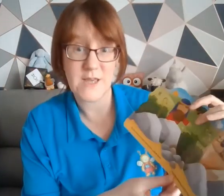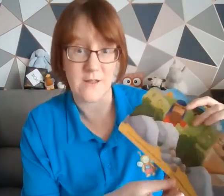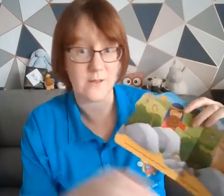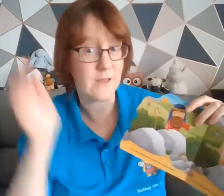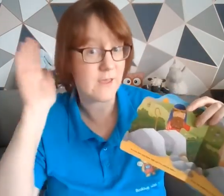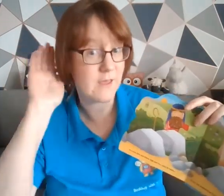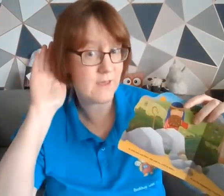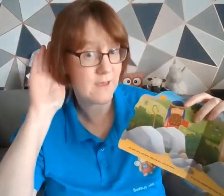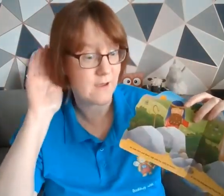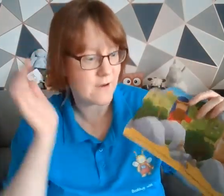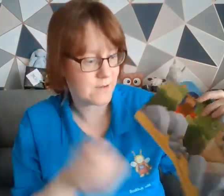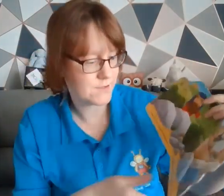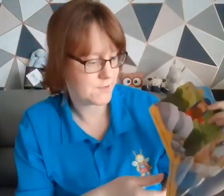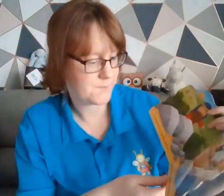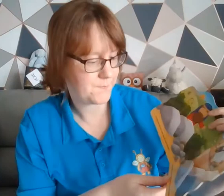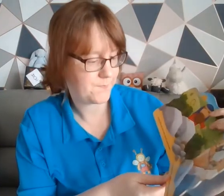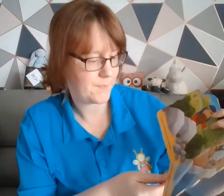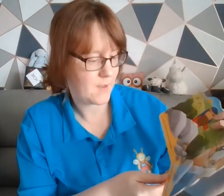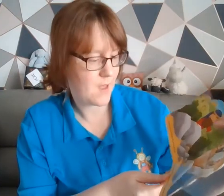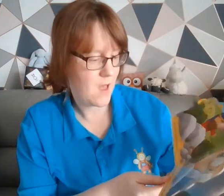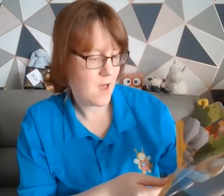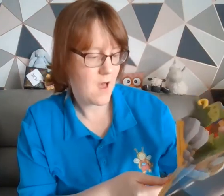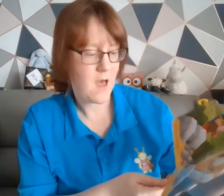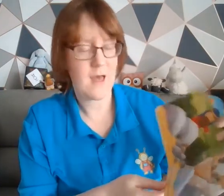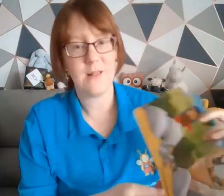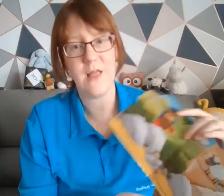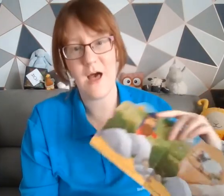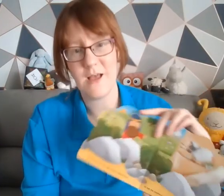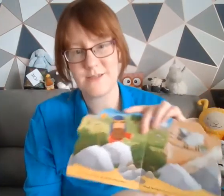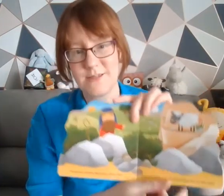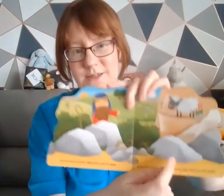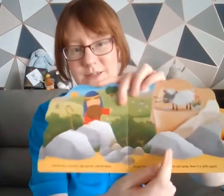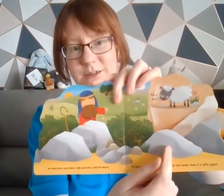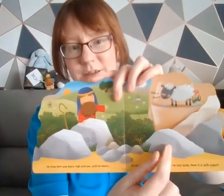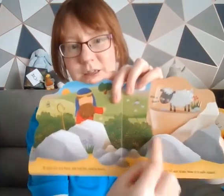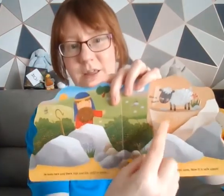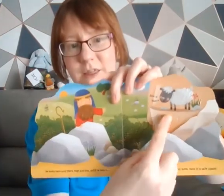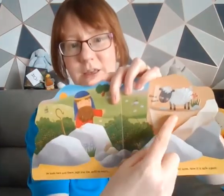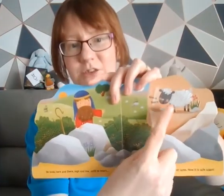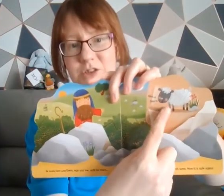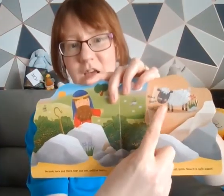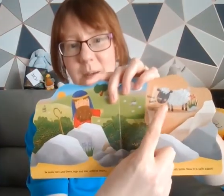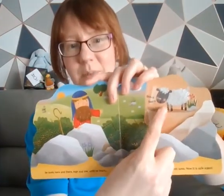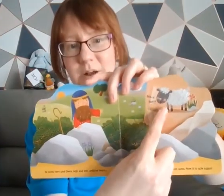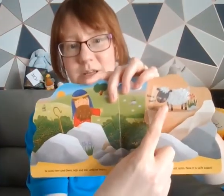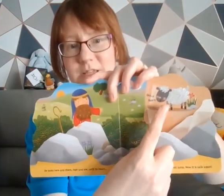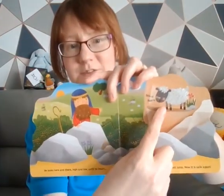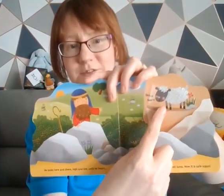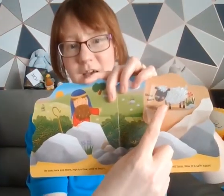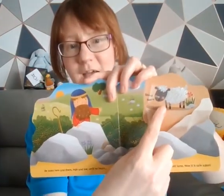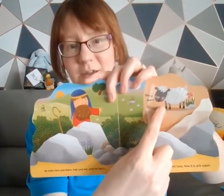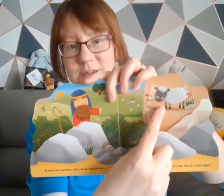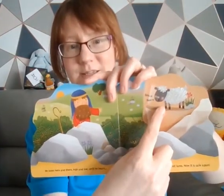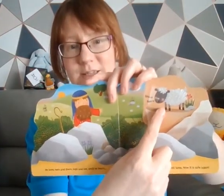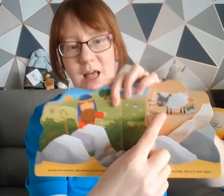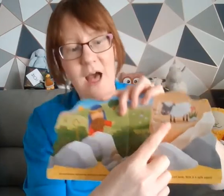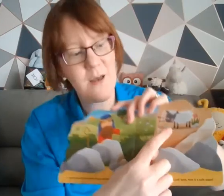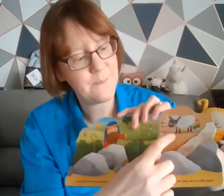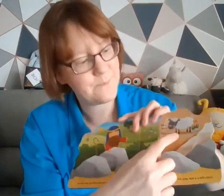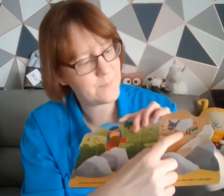Until he hears, at last, the shepherd has found his lamb.